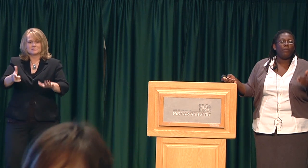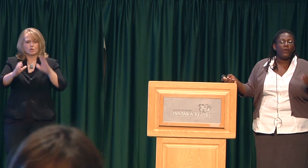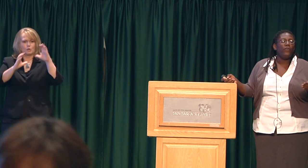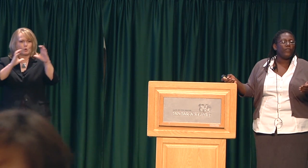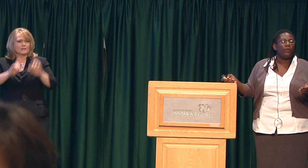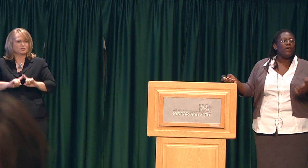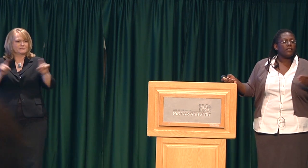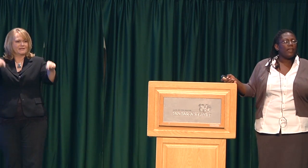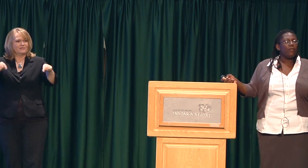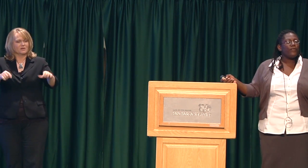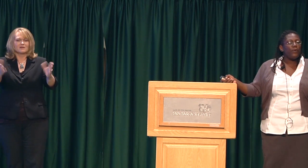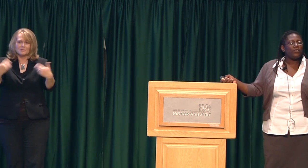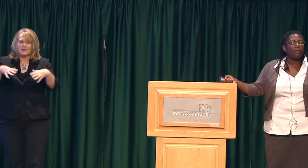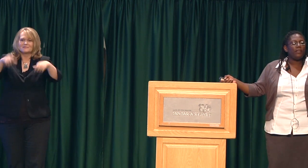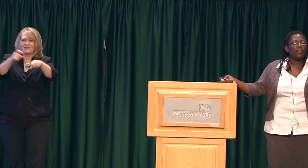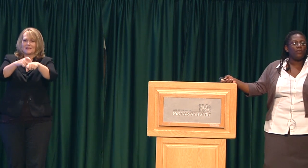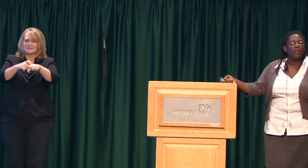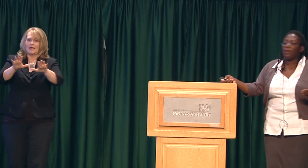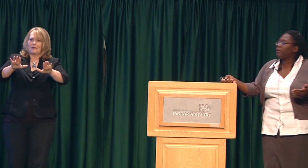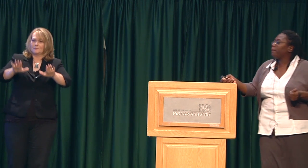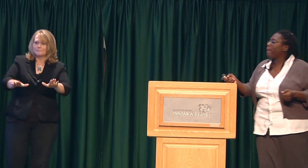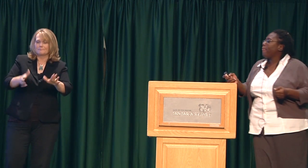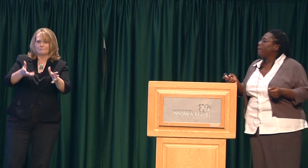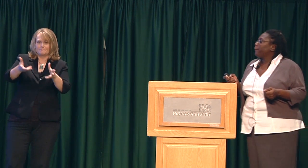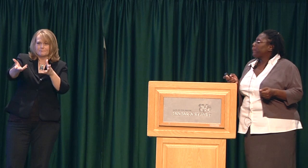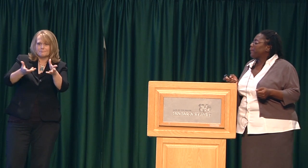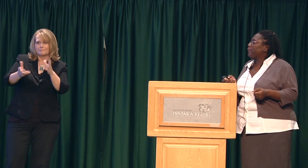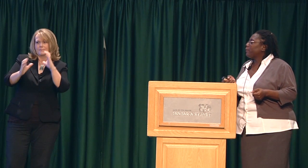here, and it will behoove you to take those few extra minutes that you need.